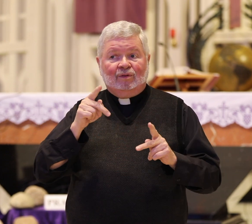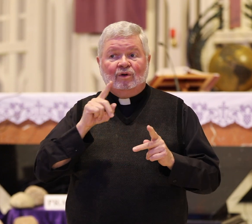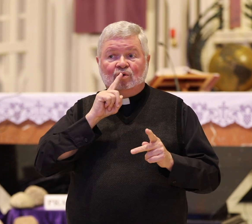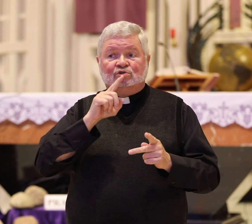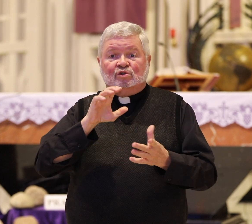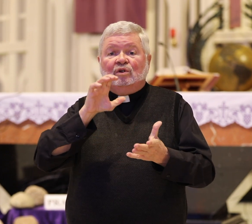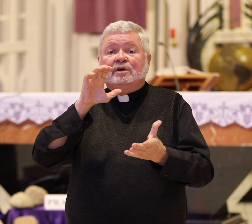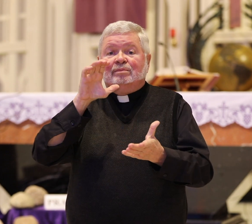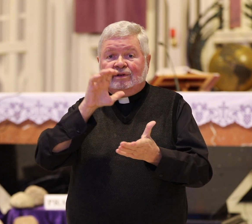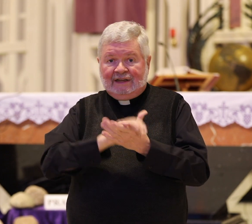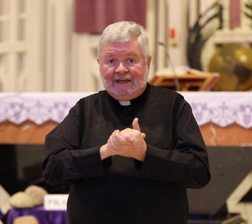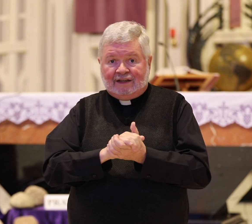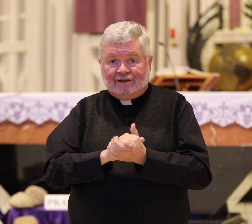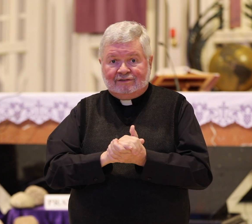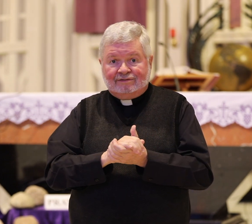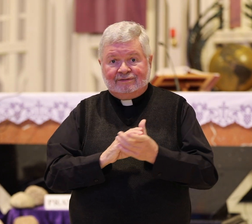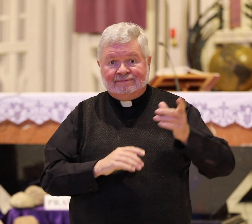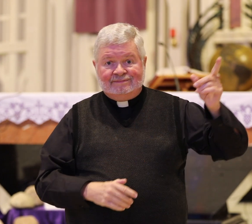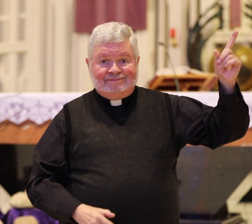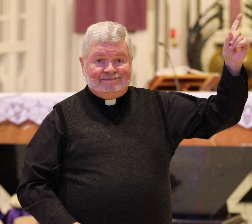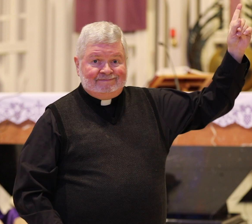who truly believe,